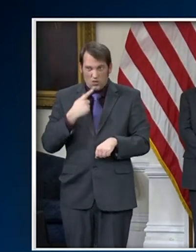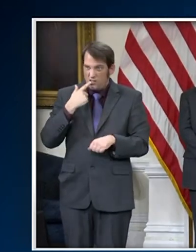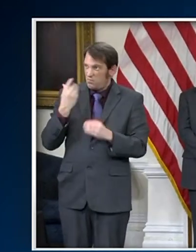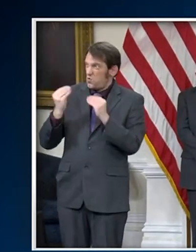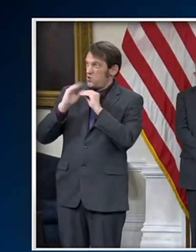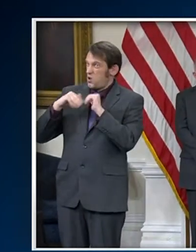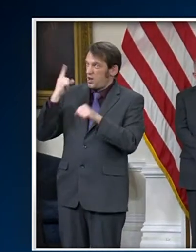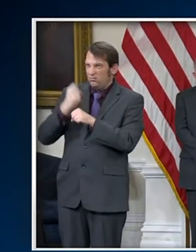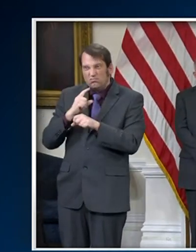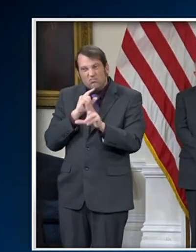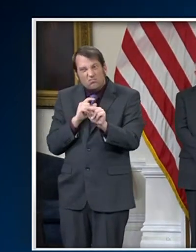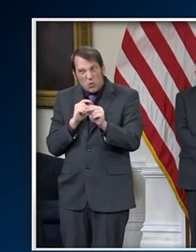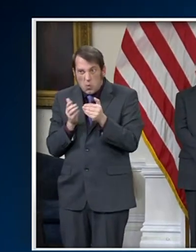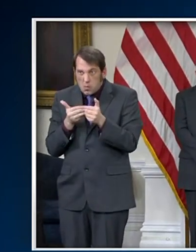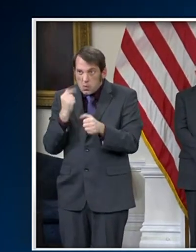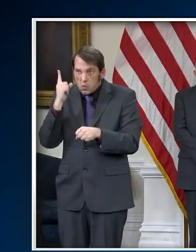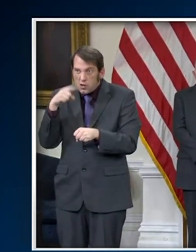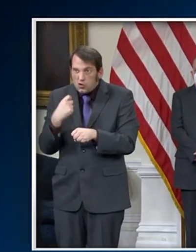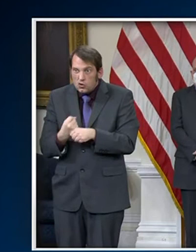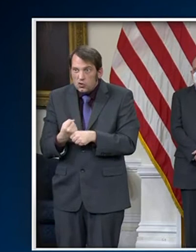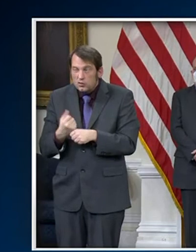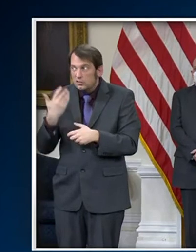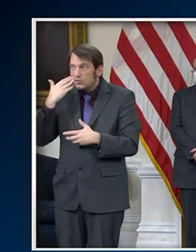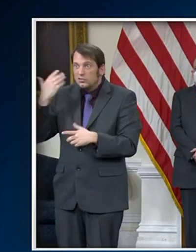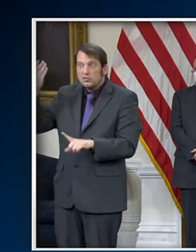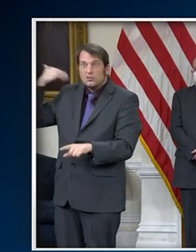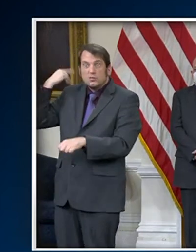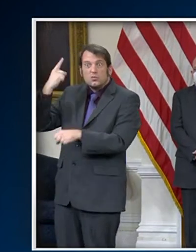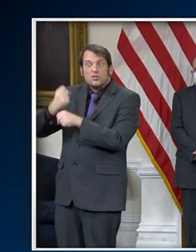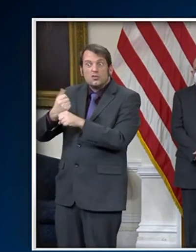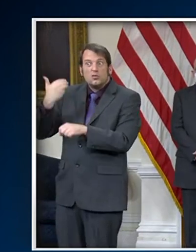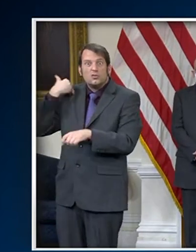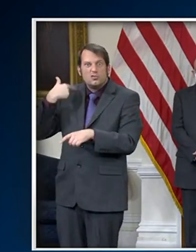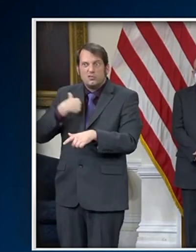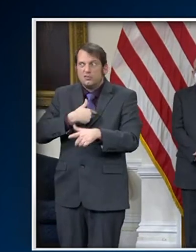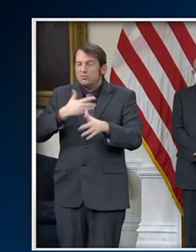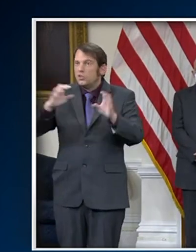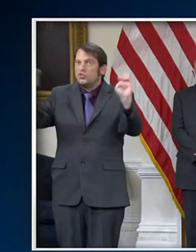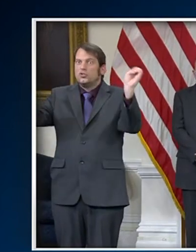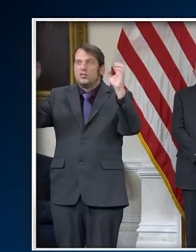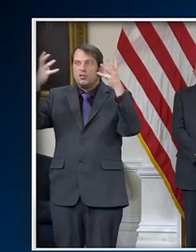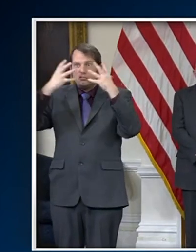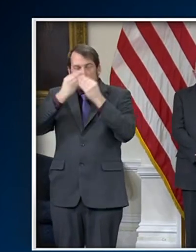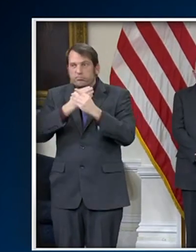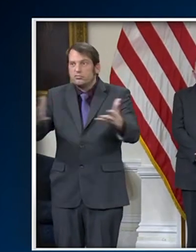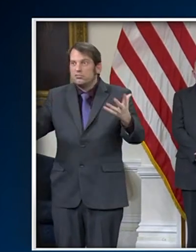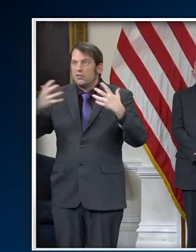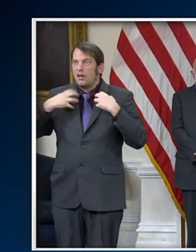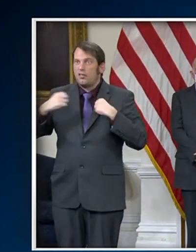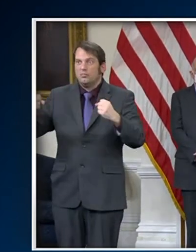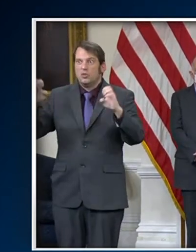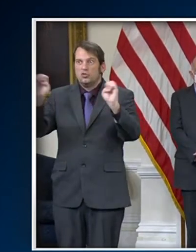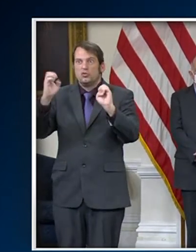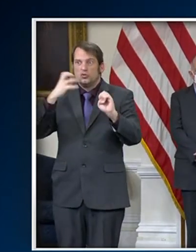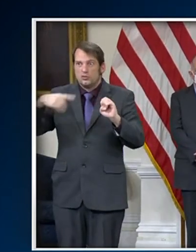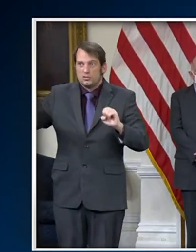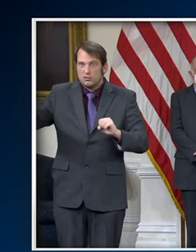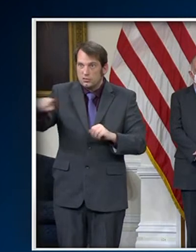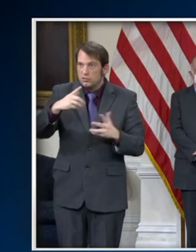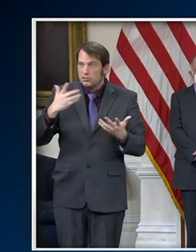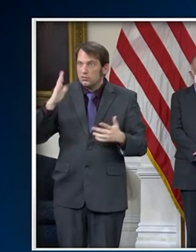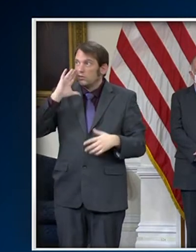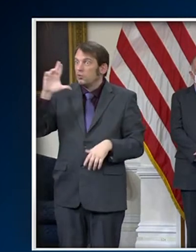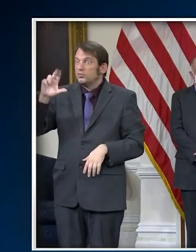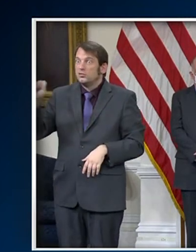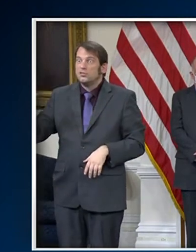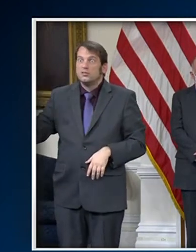declared a public health emergency due to the coronavirus outbreak. Within this time, the U.S. has realized over